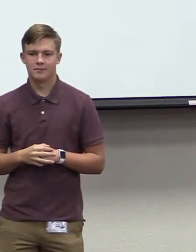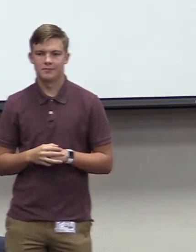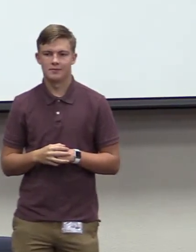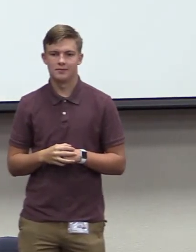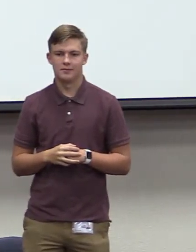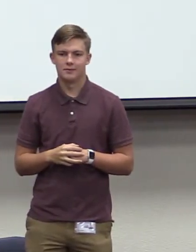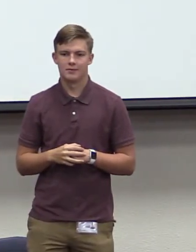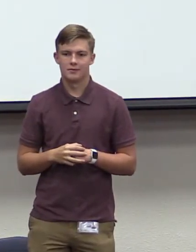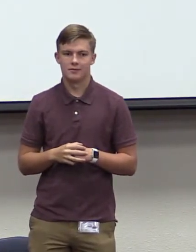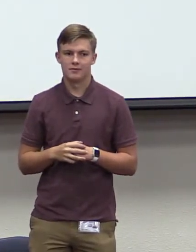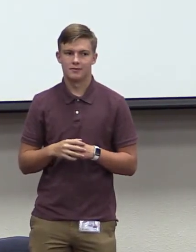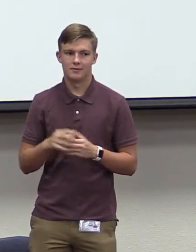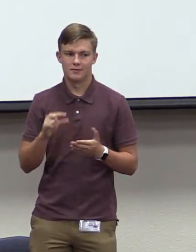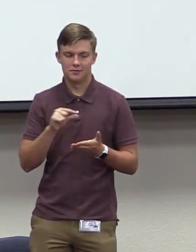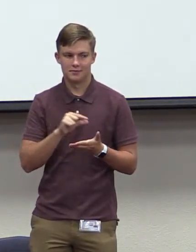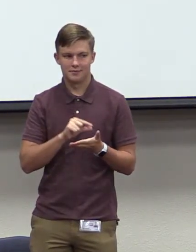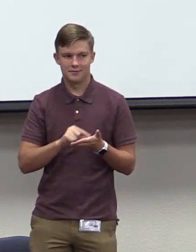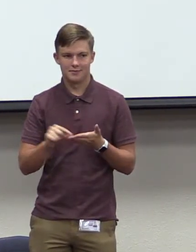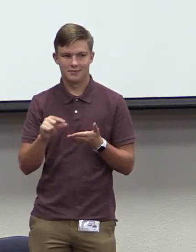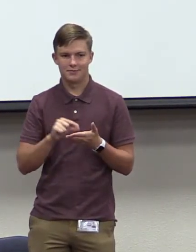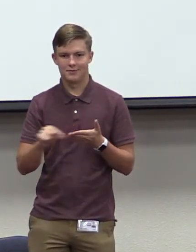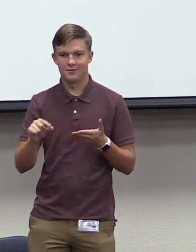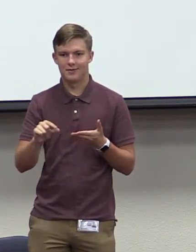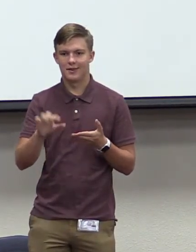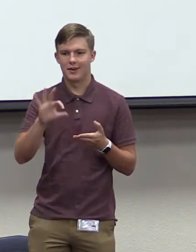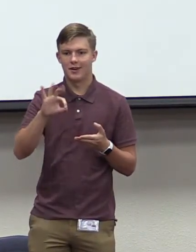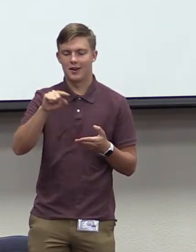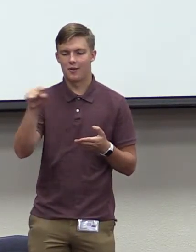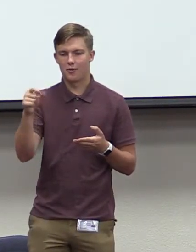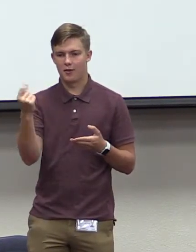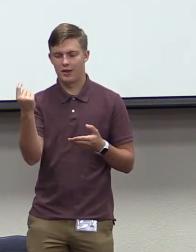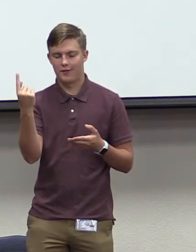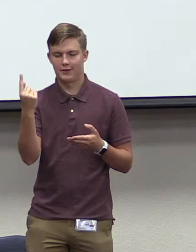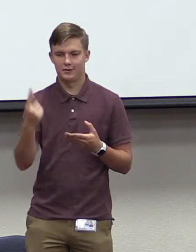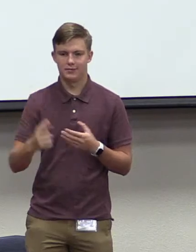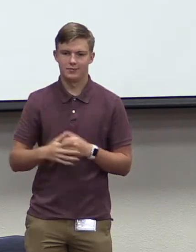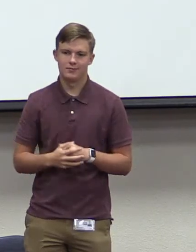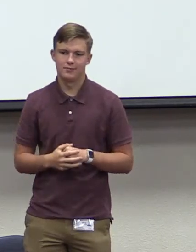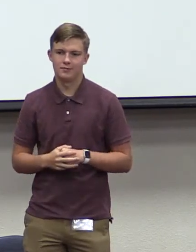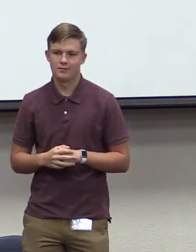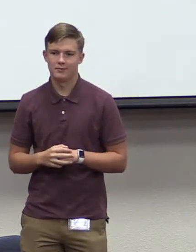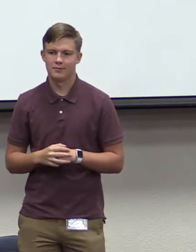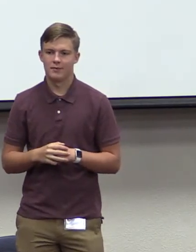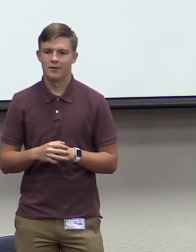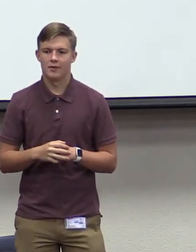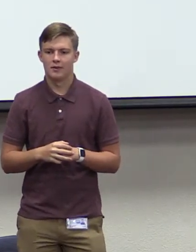And we'll be reading through verses 9 through 11.